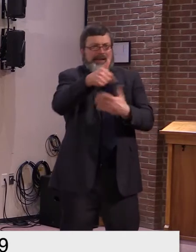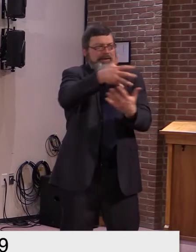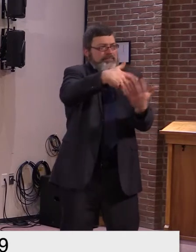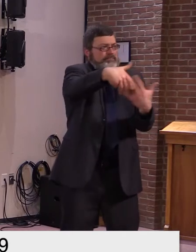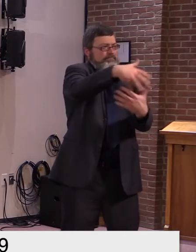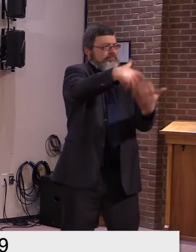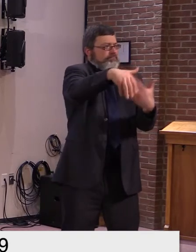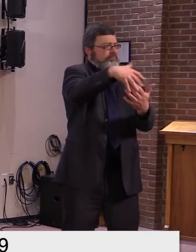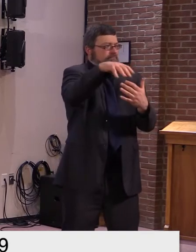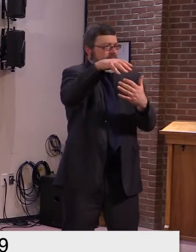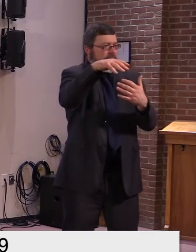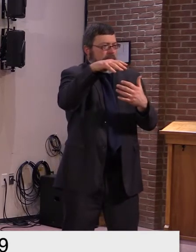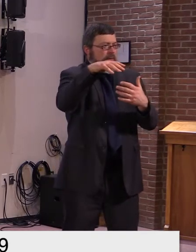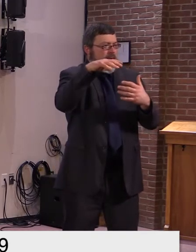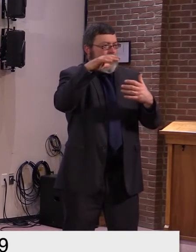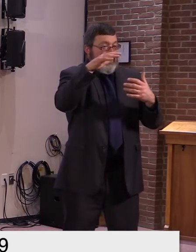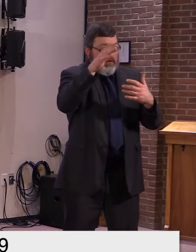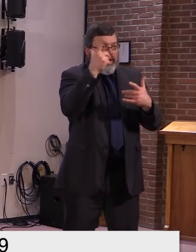without masking.